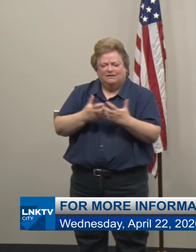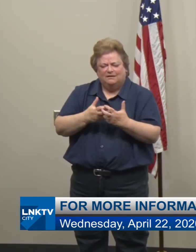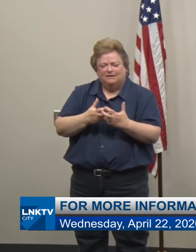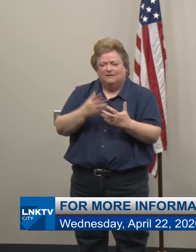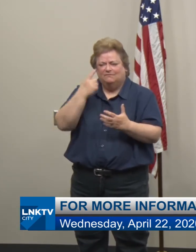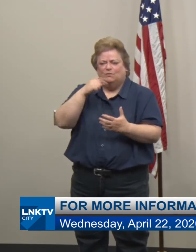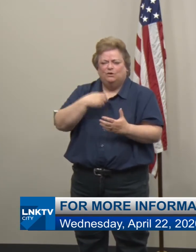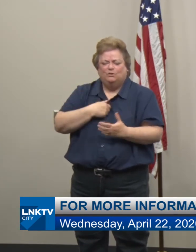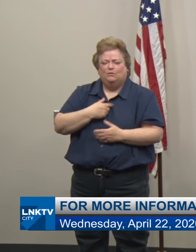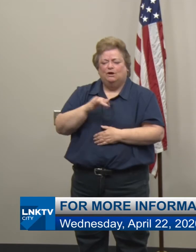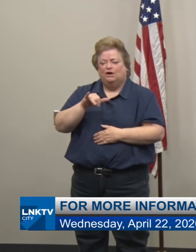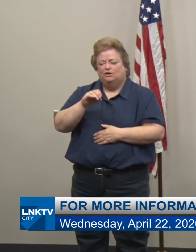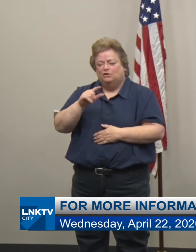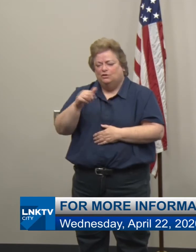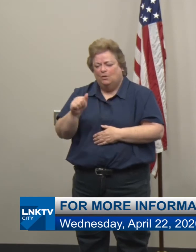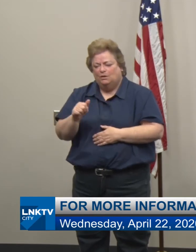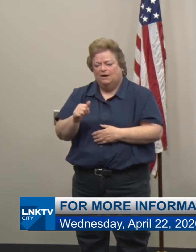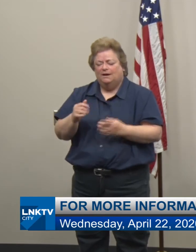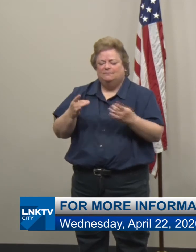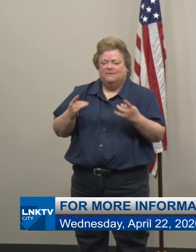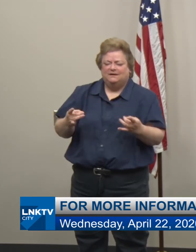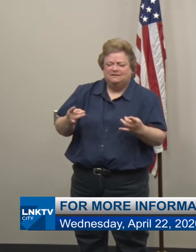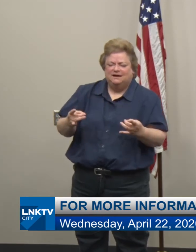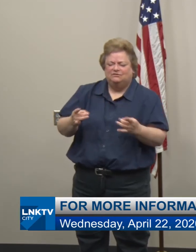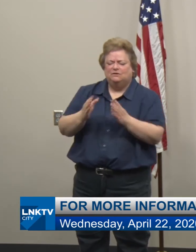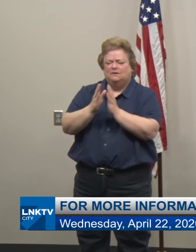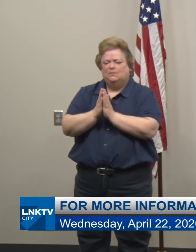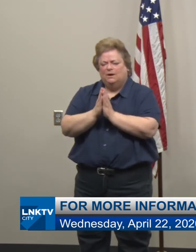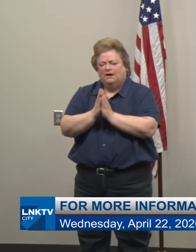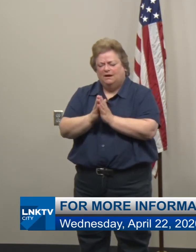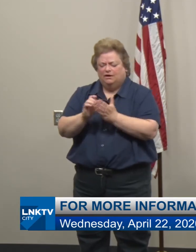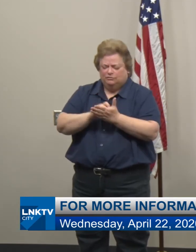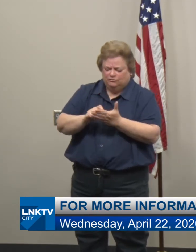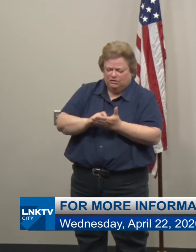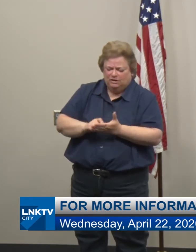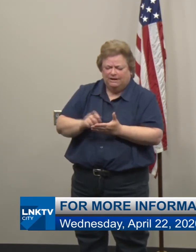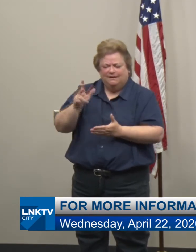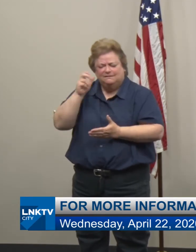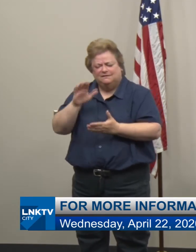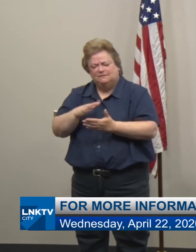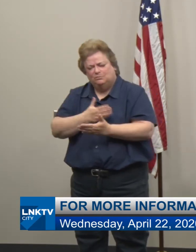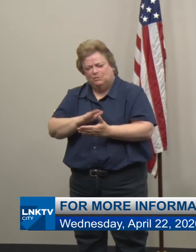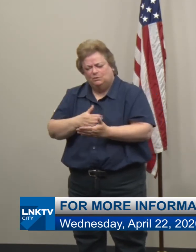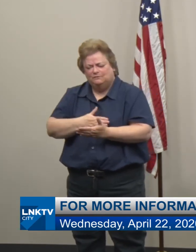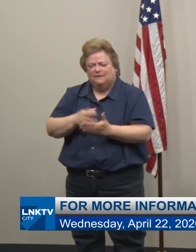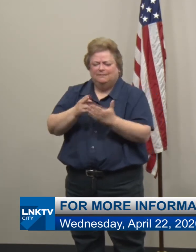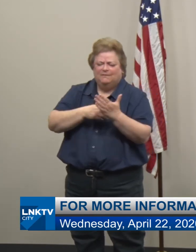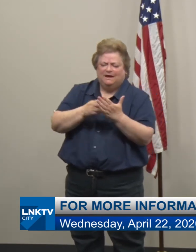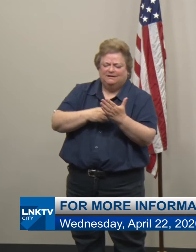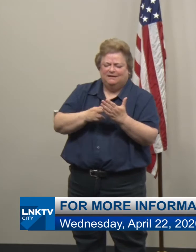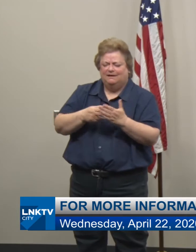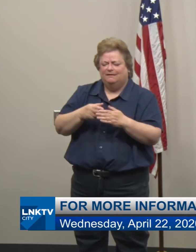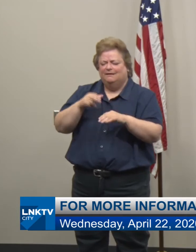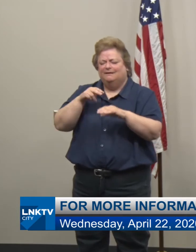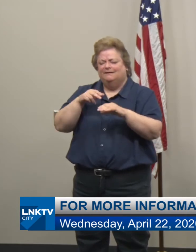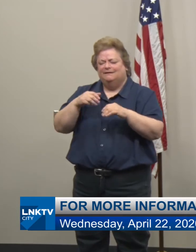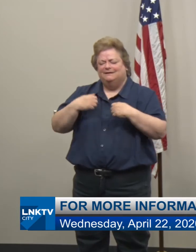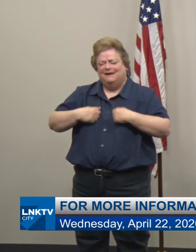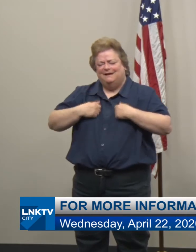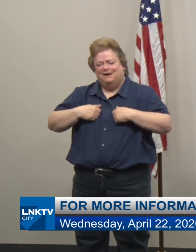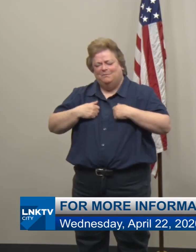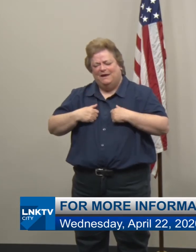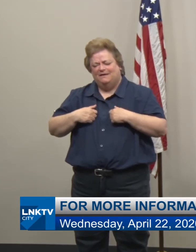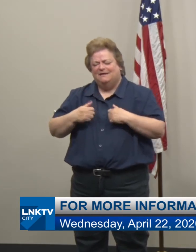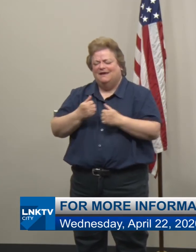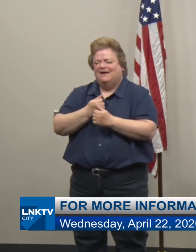yoga, meditation, prayer, journaling, listening to music, painting, reading, taking baths, or other practices that help